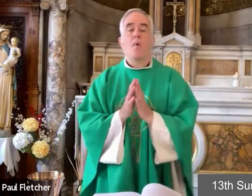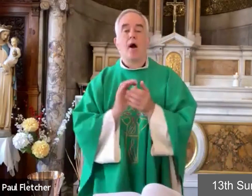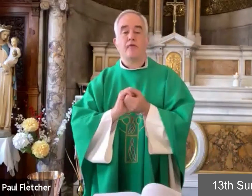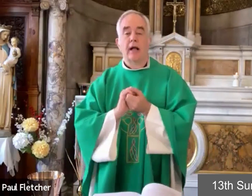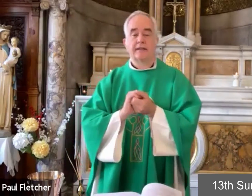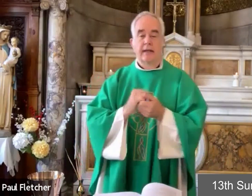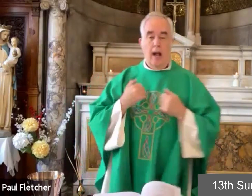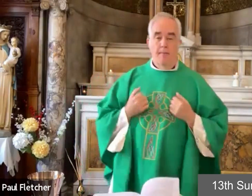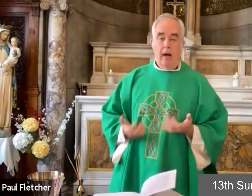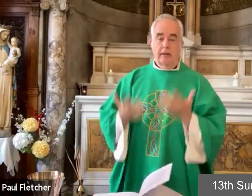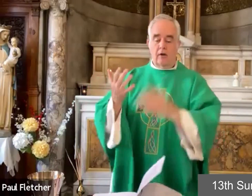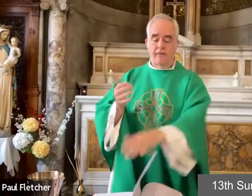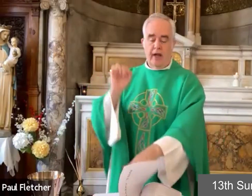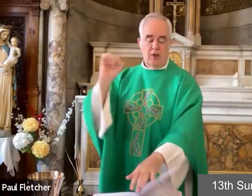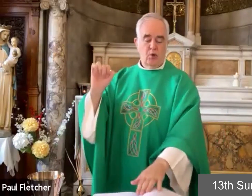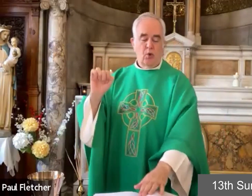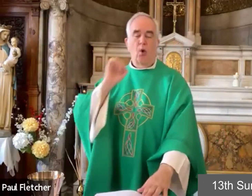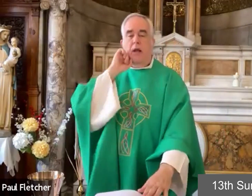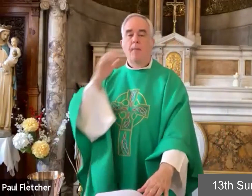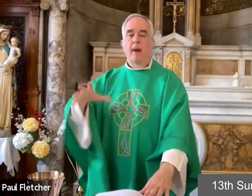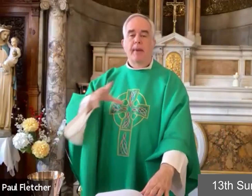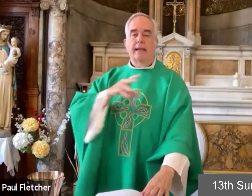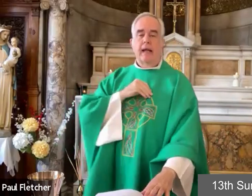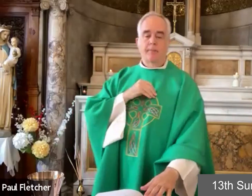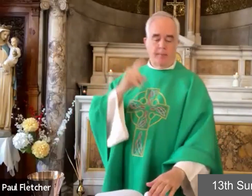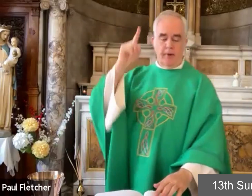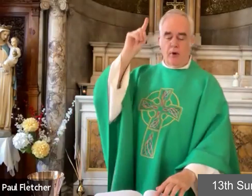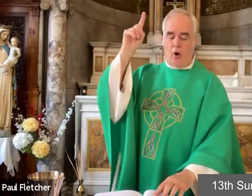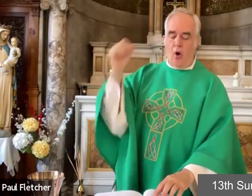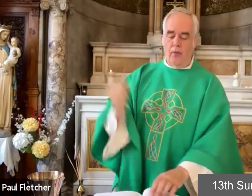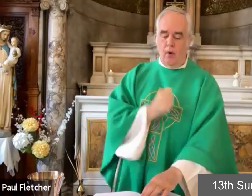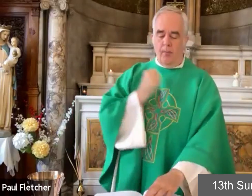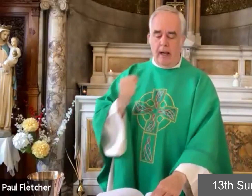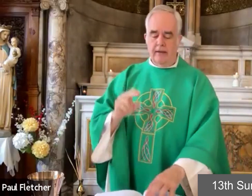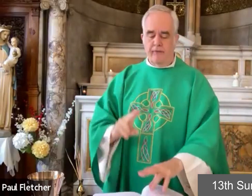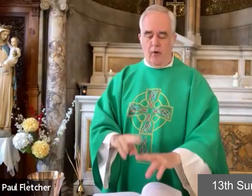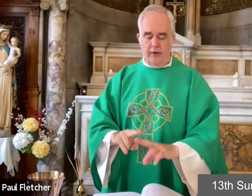Pray for my sacrifice and Lord may be acceptable to God, the Almighty Father.